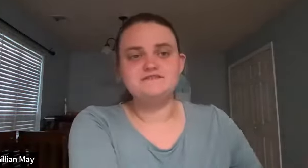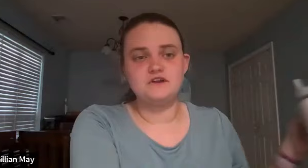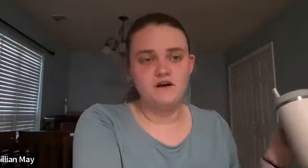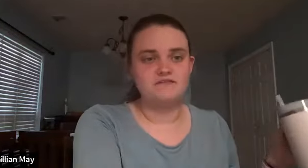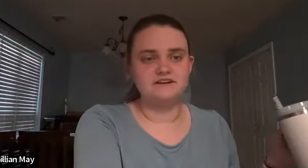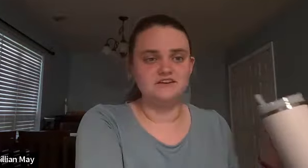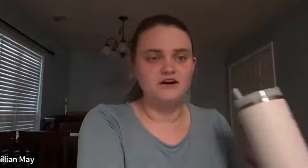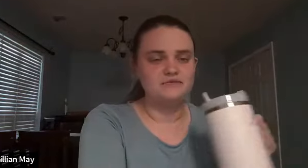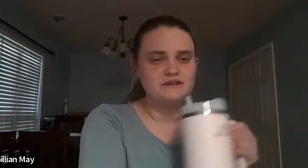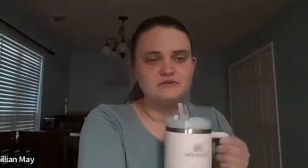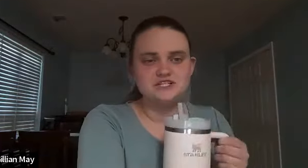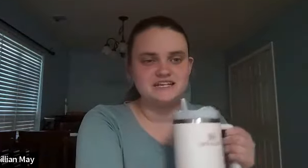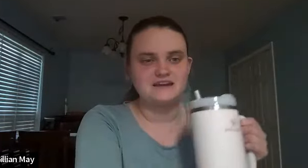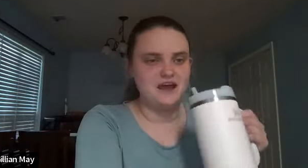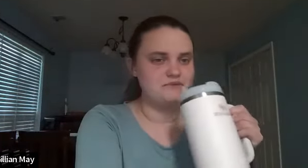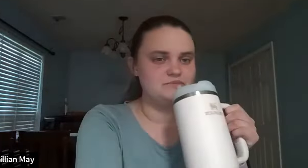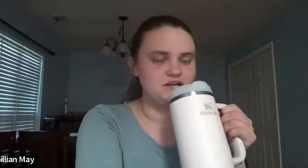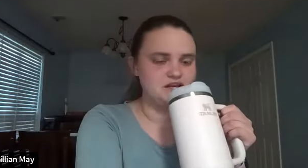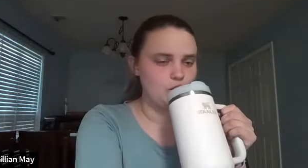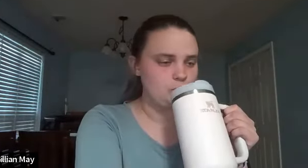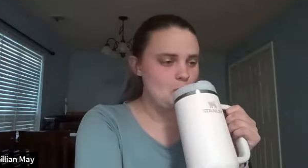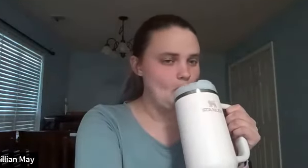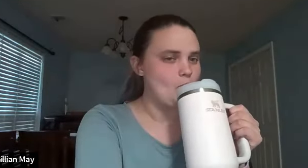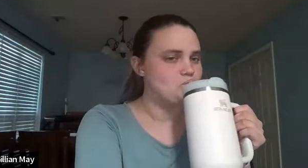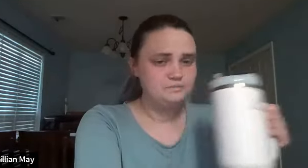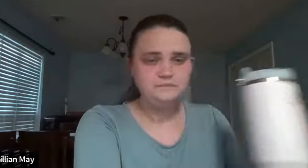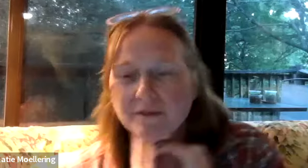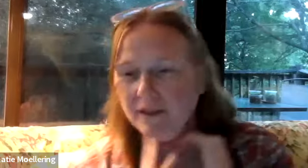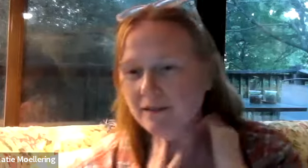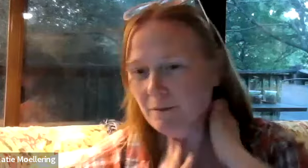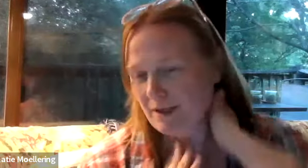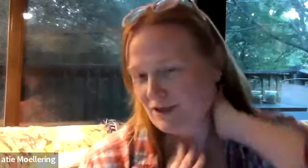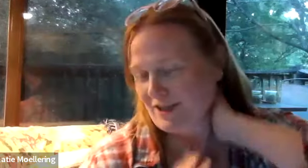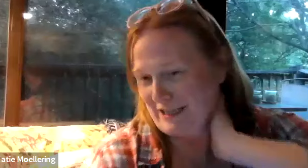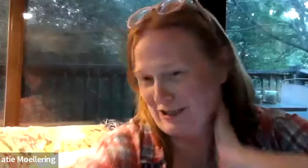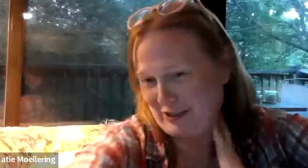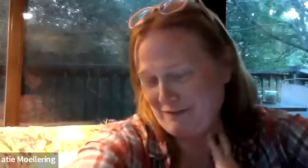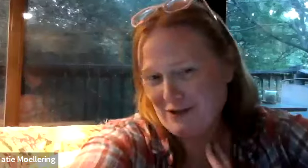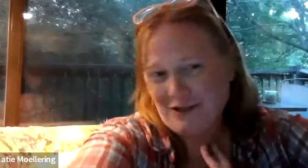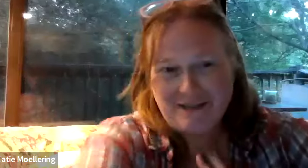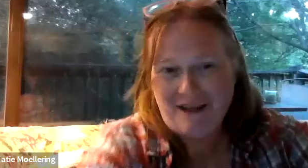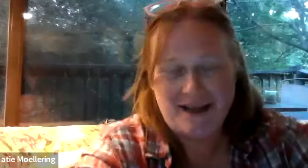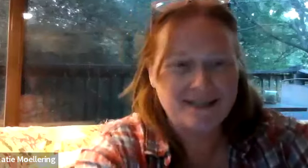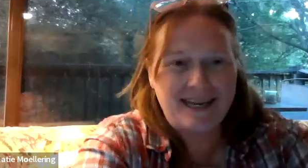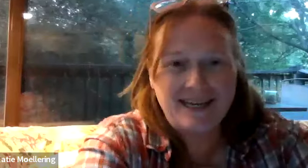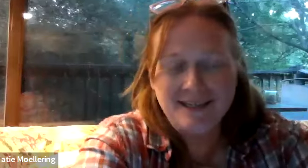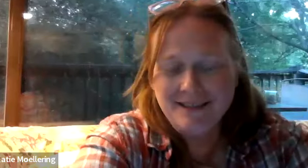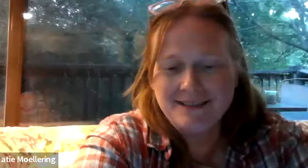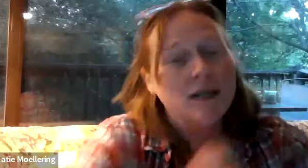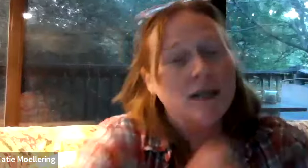for the coughing, y'all. I really wish this hadn't happened, but you know. Well, thank you so much again, Gillian, for a great class, and we'd